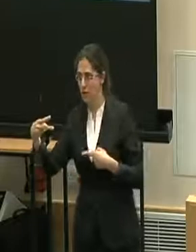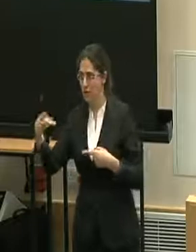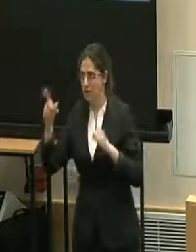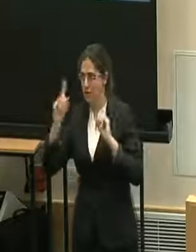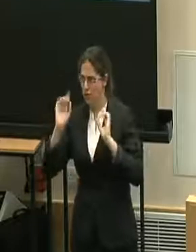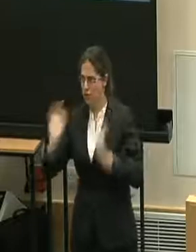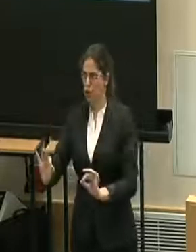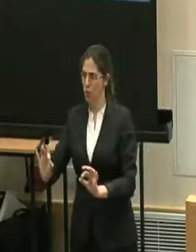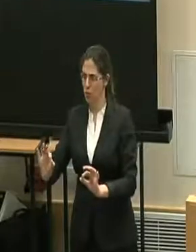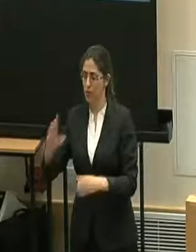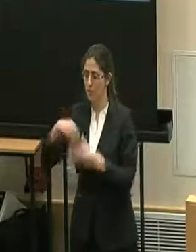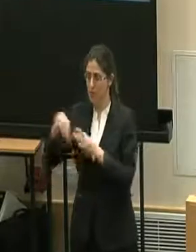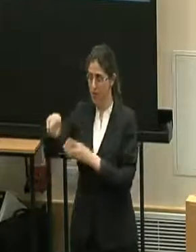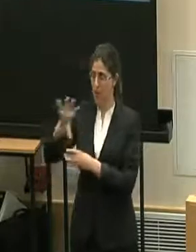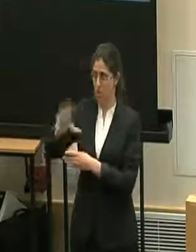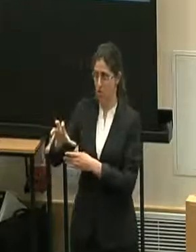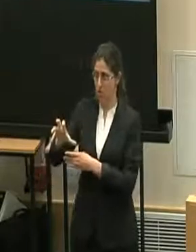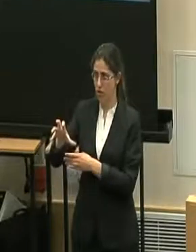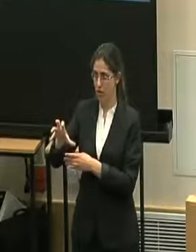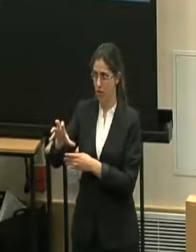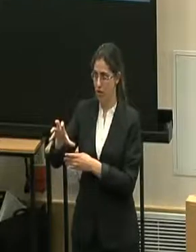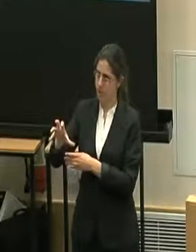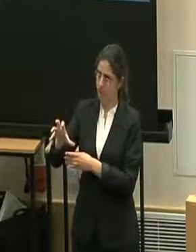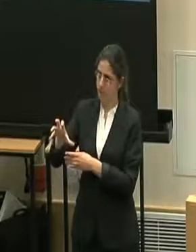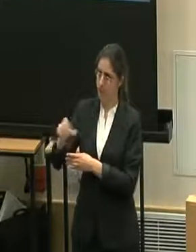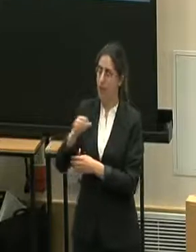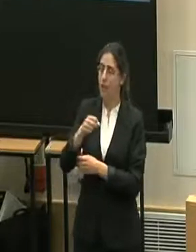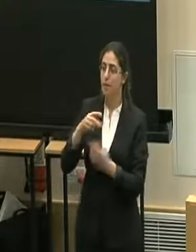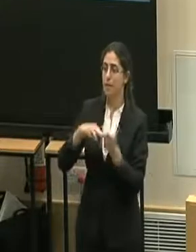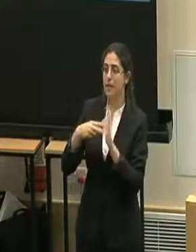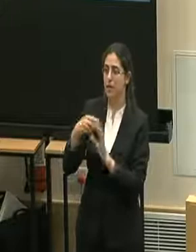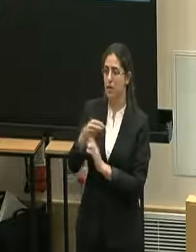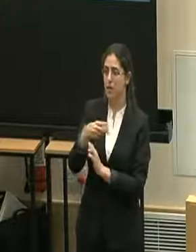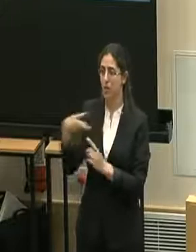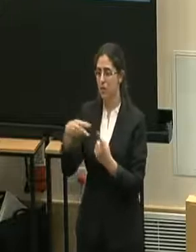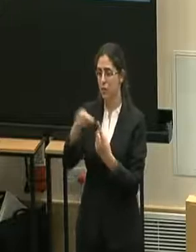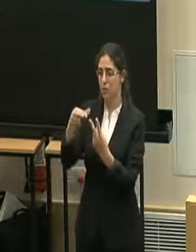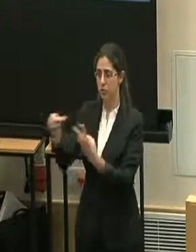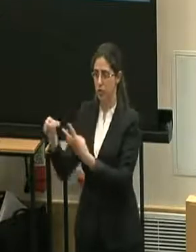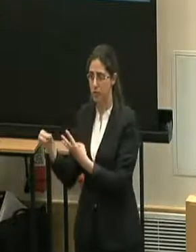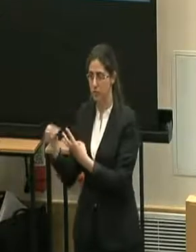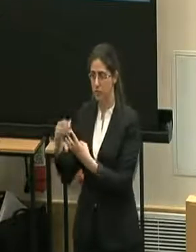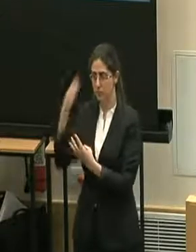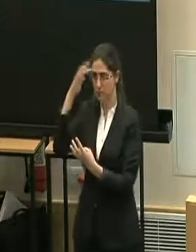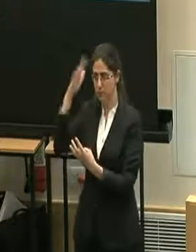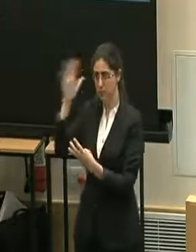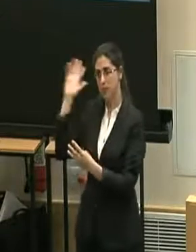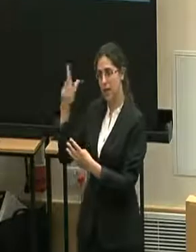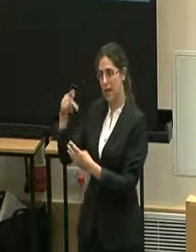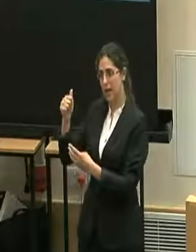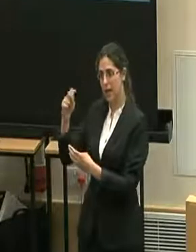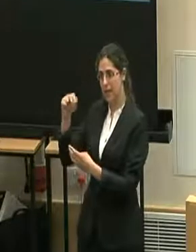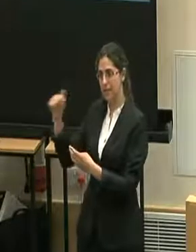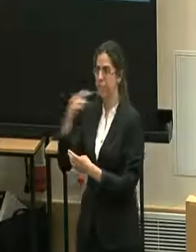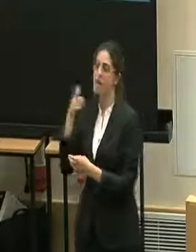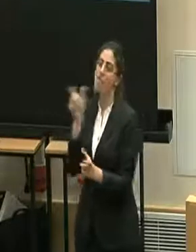secured in the sense of equality of opportunity. Now, Kant may have been joking,